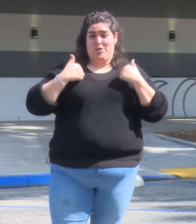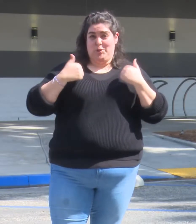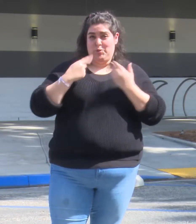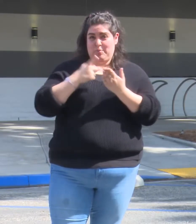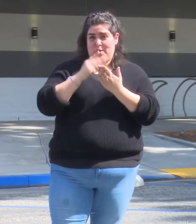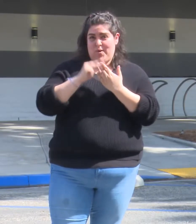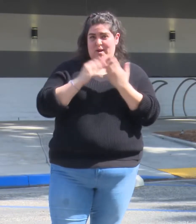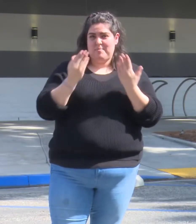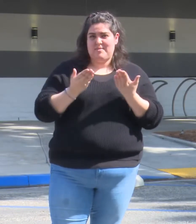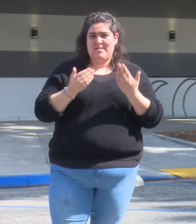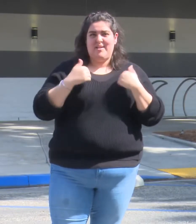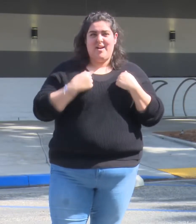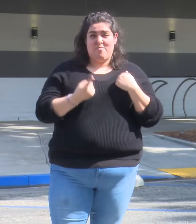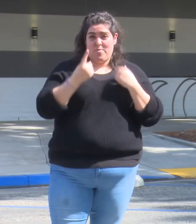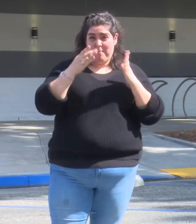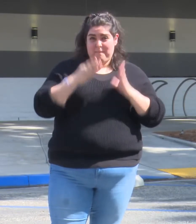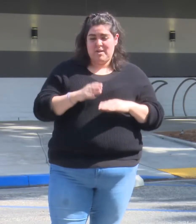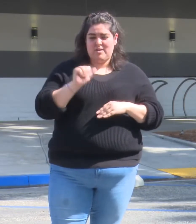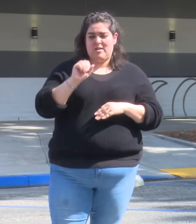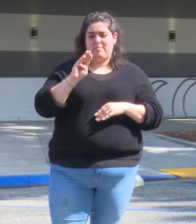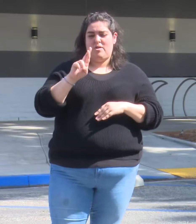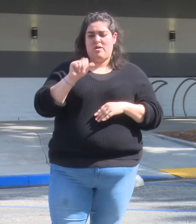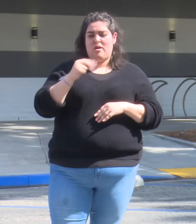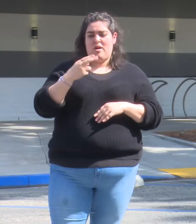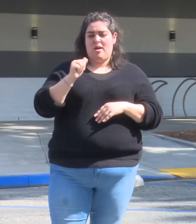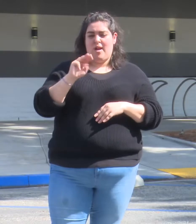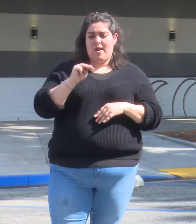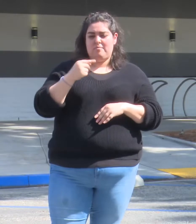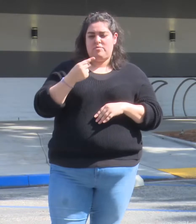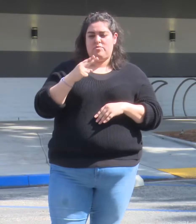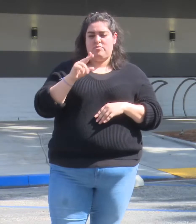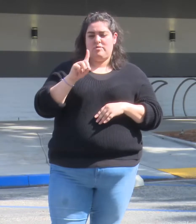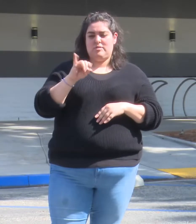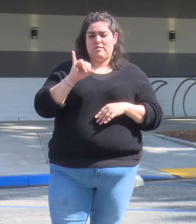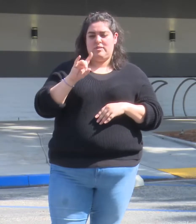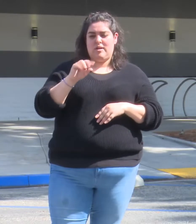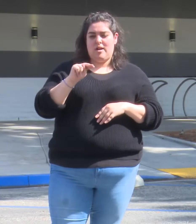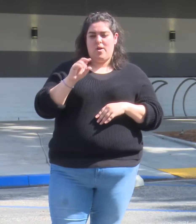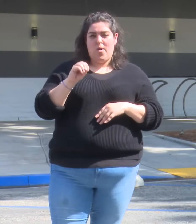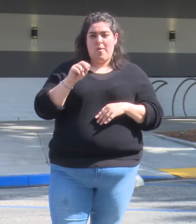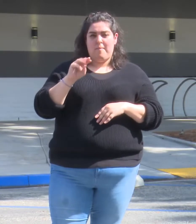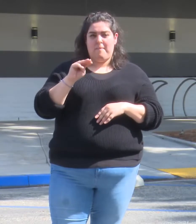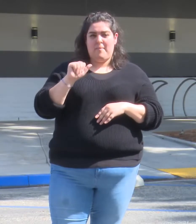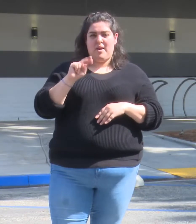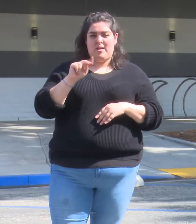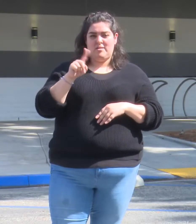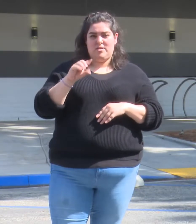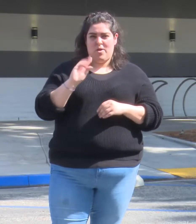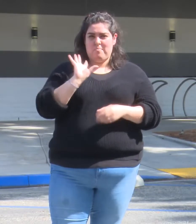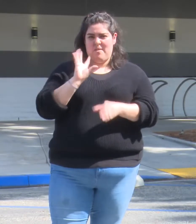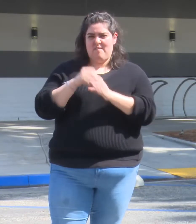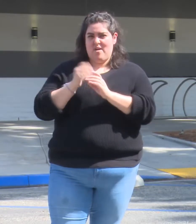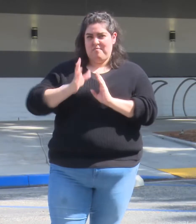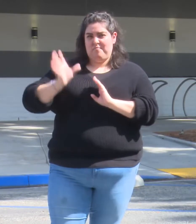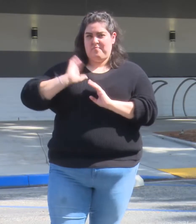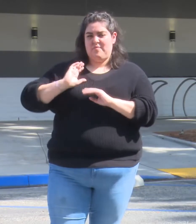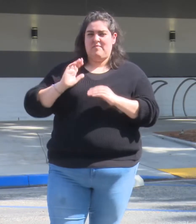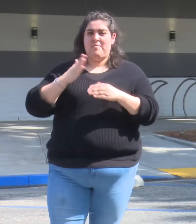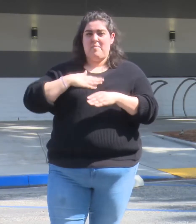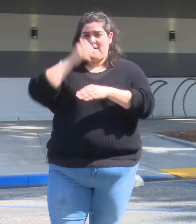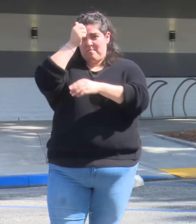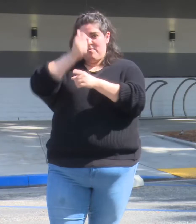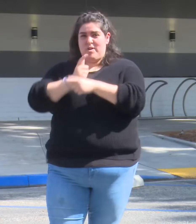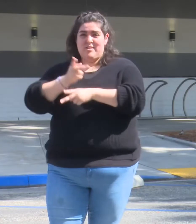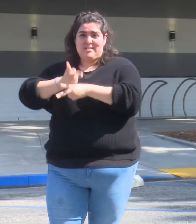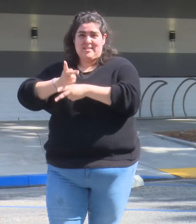today. Abraham Guidino Manzo first got involved in leadership through My Brother's Keeper and is now a youth ambassador for the city of